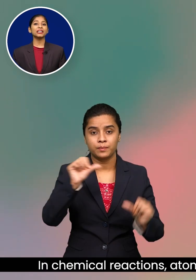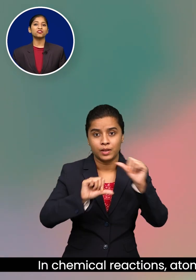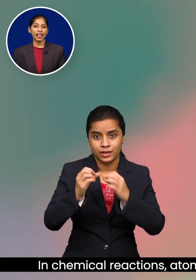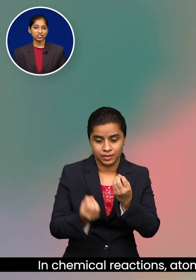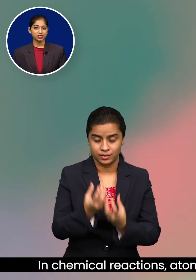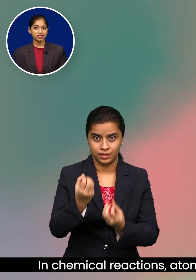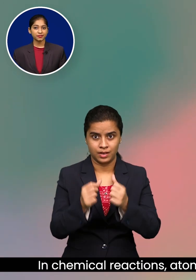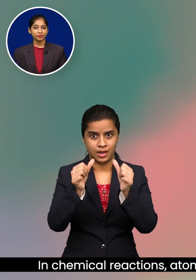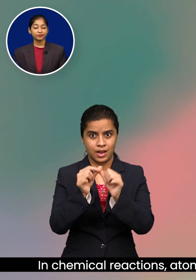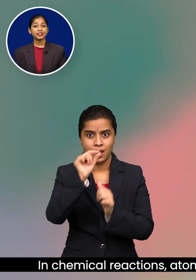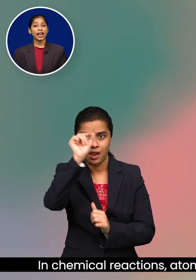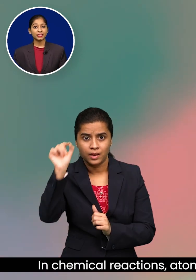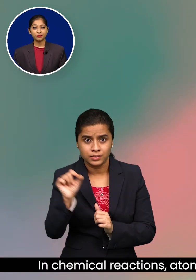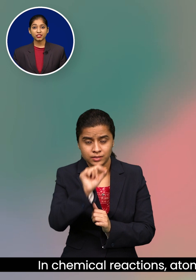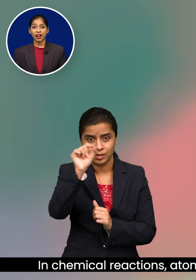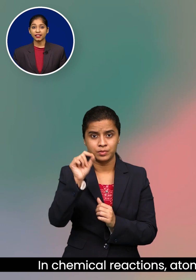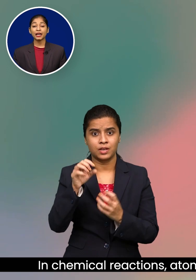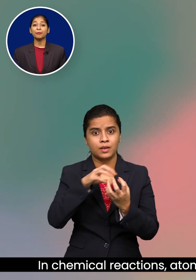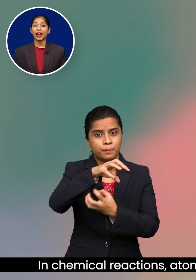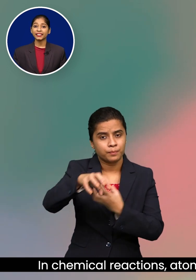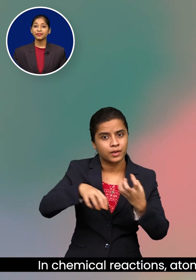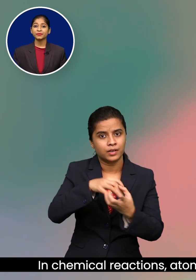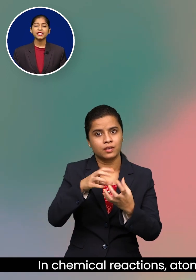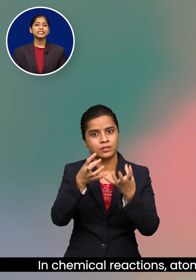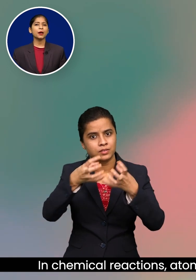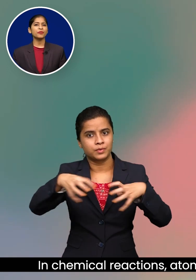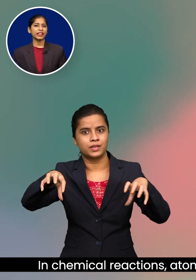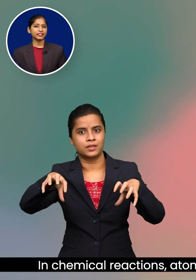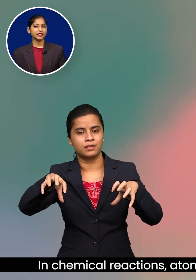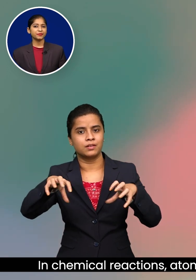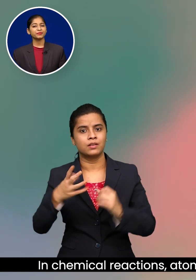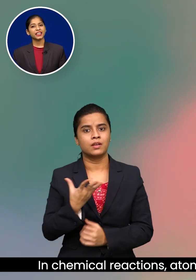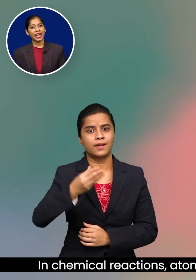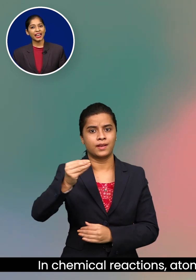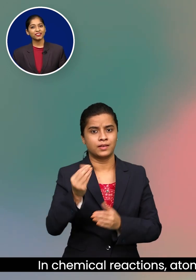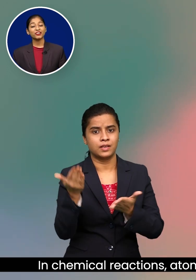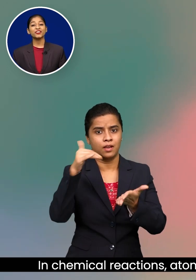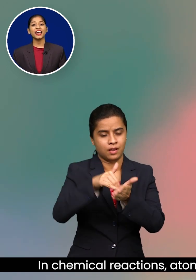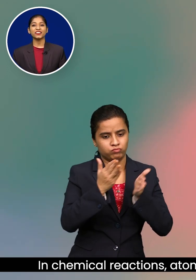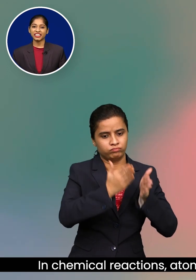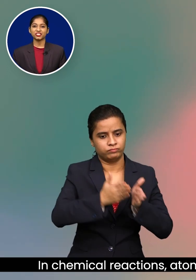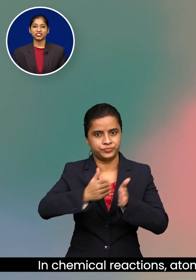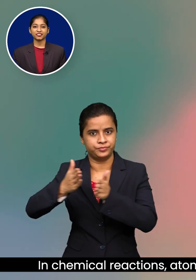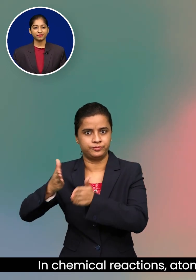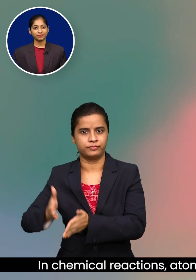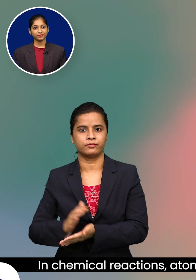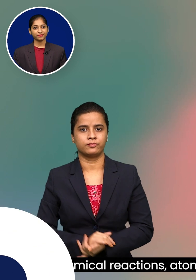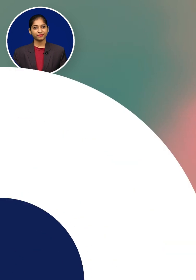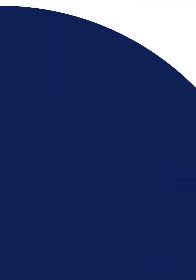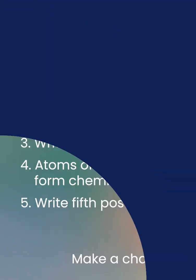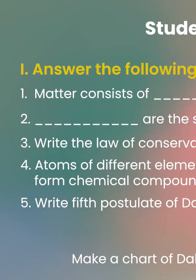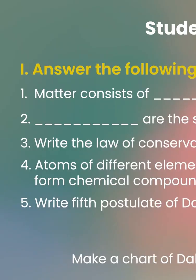In chemical reactions, atoms are combined, separated and rearranged.